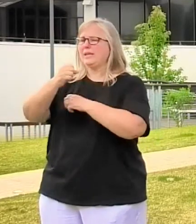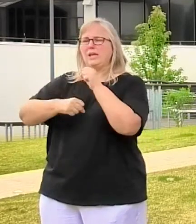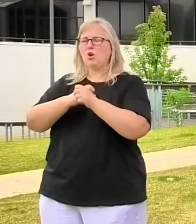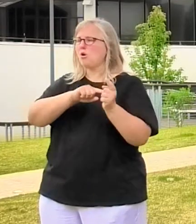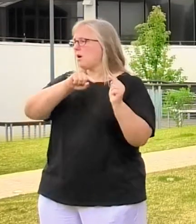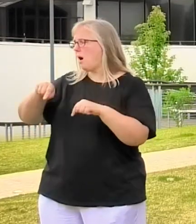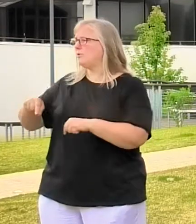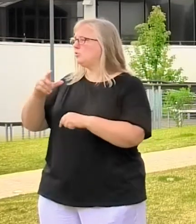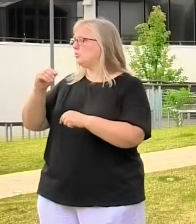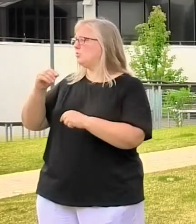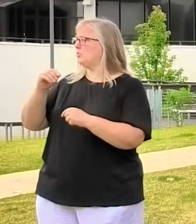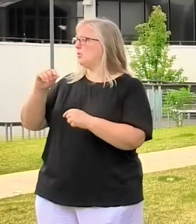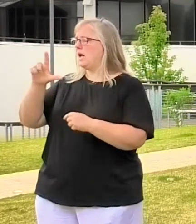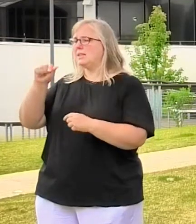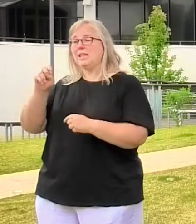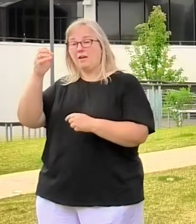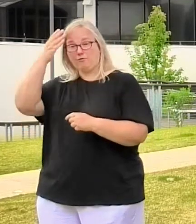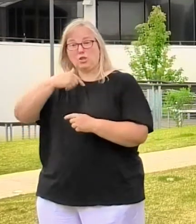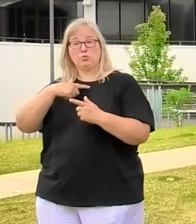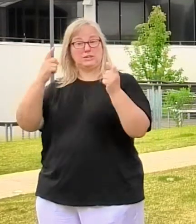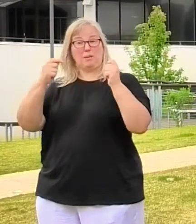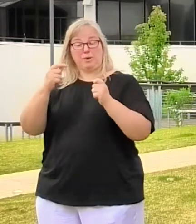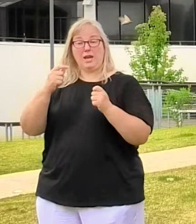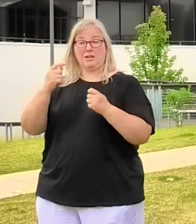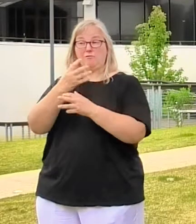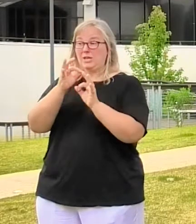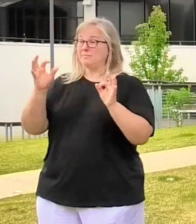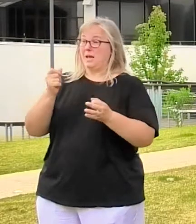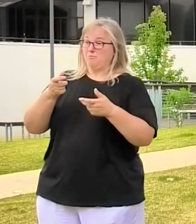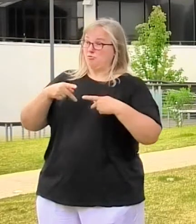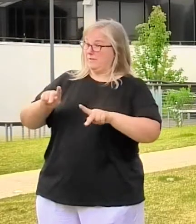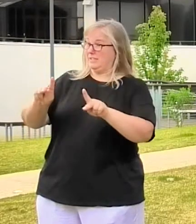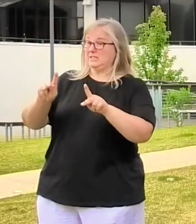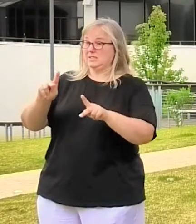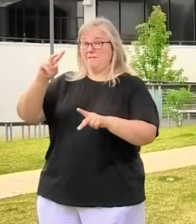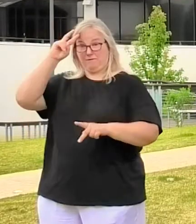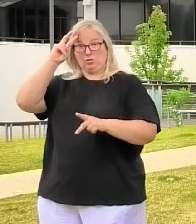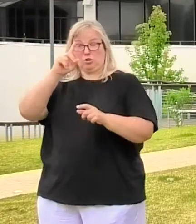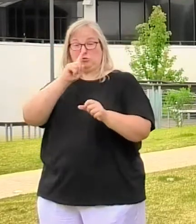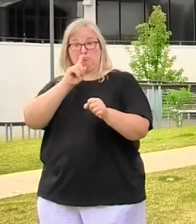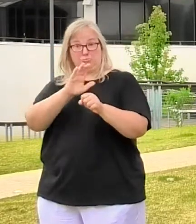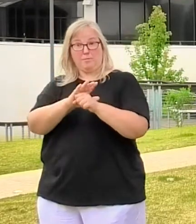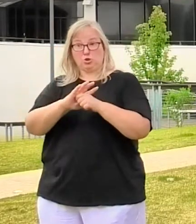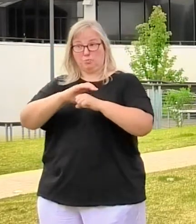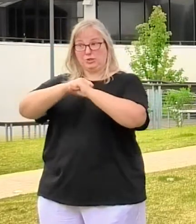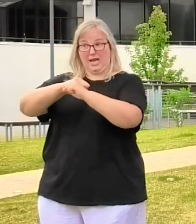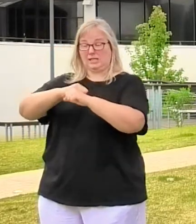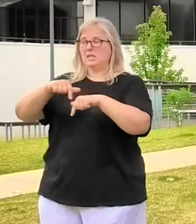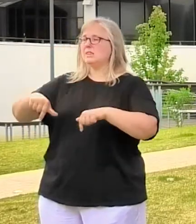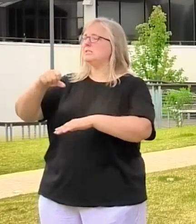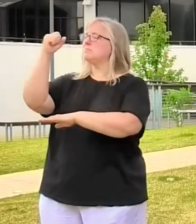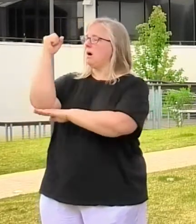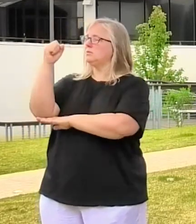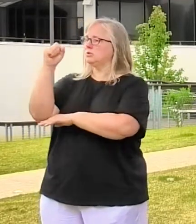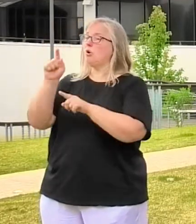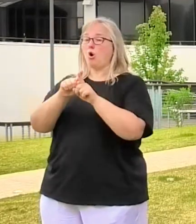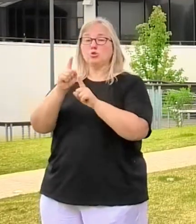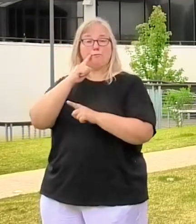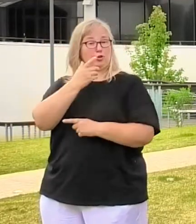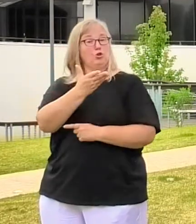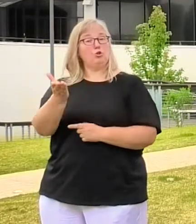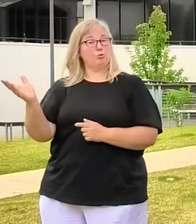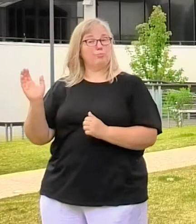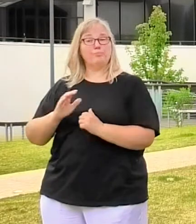the freedoms and privileges our veterans swore an oath to protect. this monument is also for you.